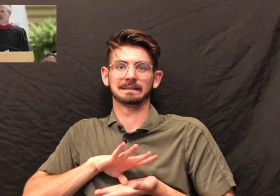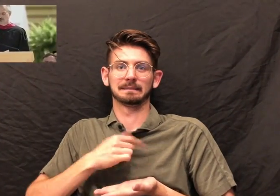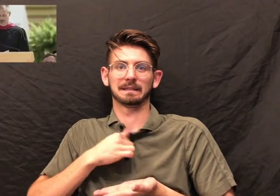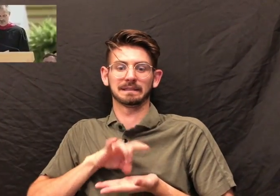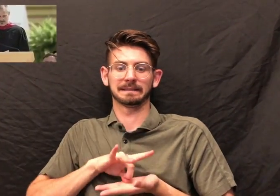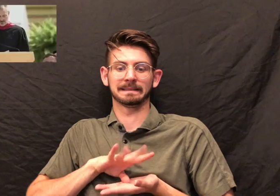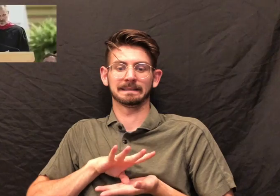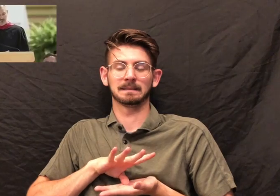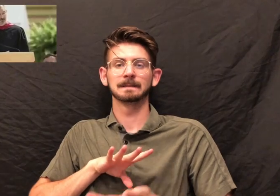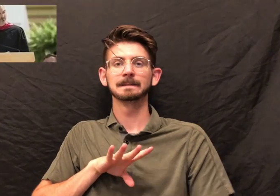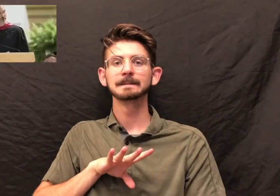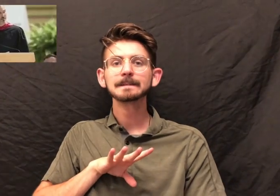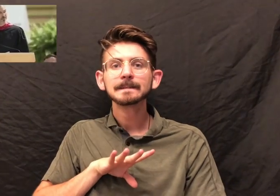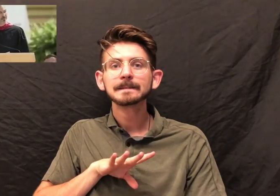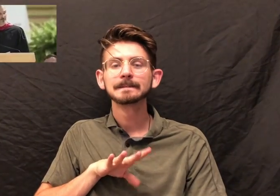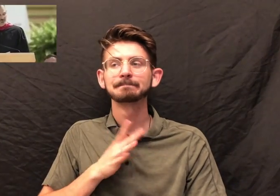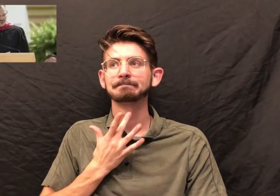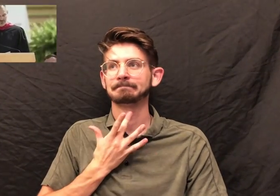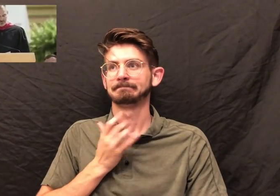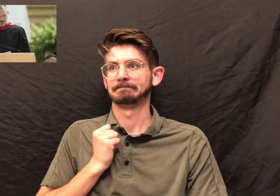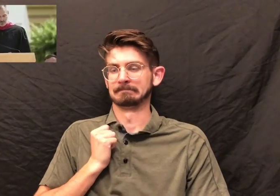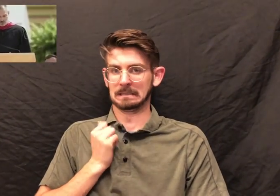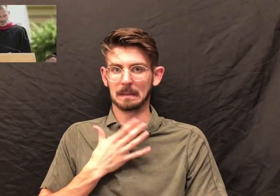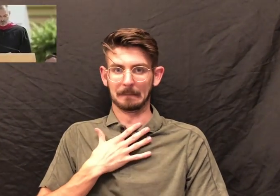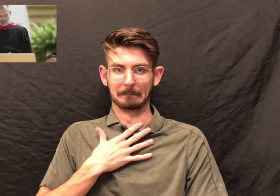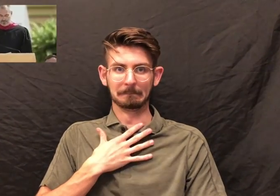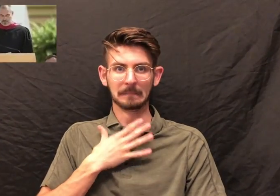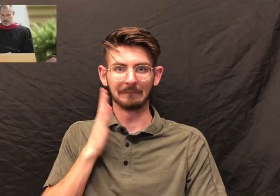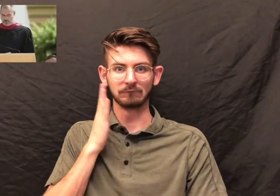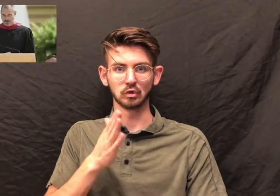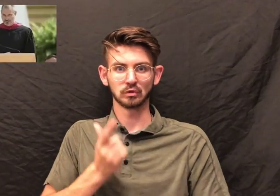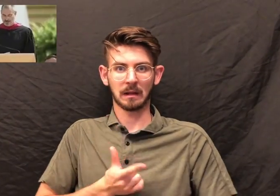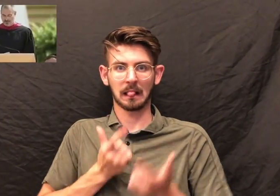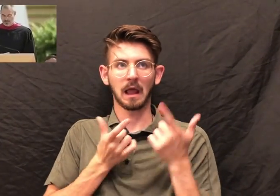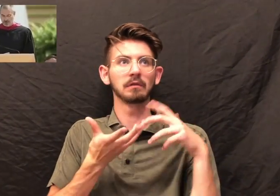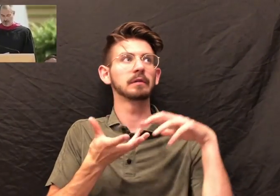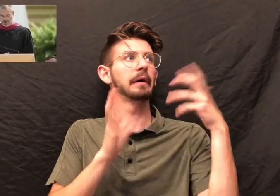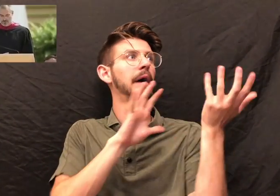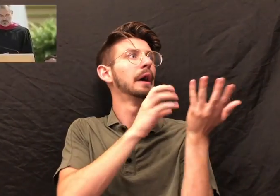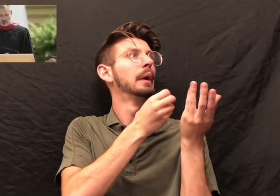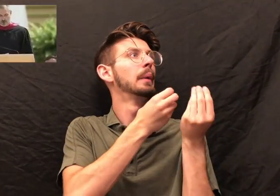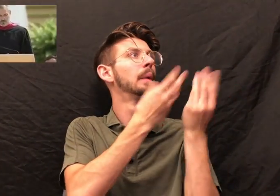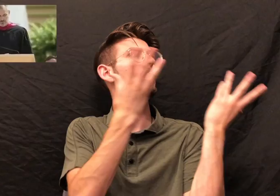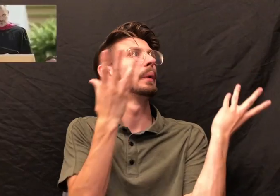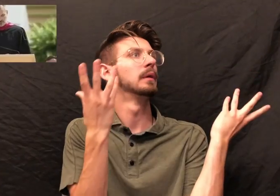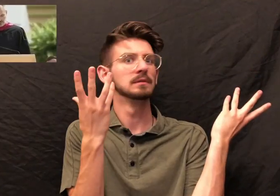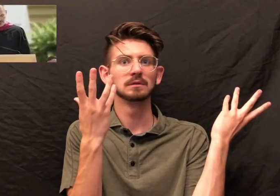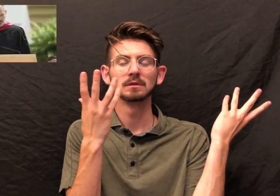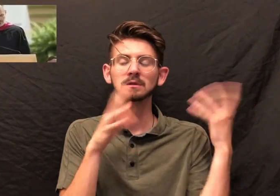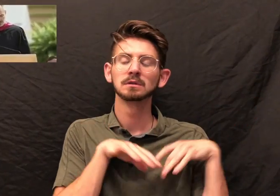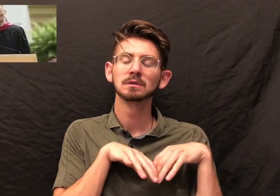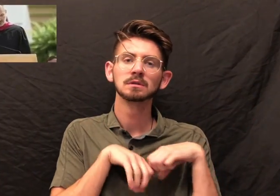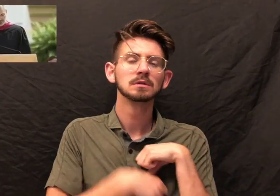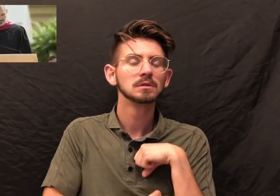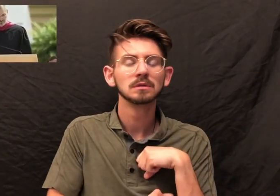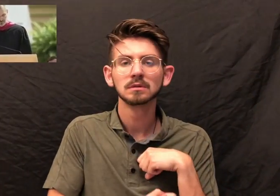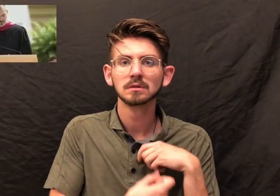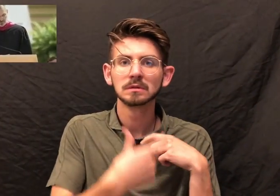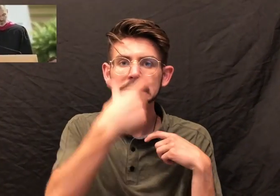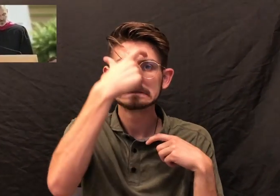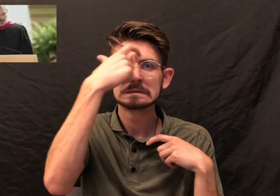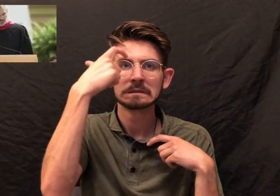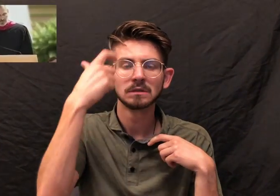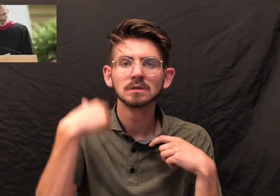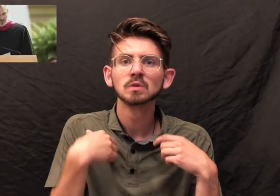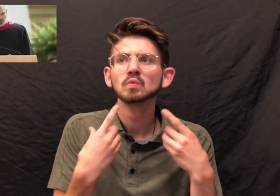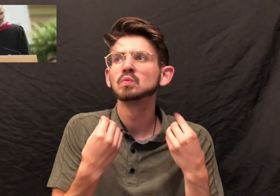the focus of my entire adult life was gone, and it was devastating. I really didn't know what to do for a few months. I felt that I